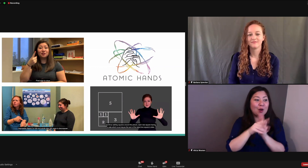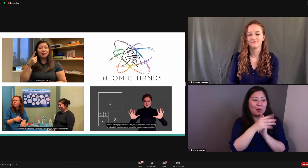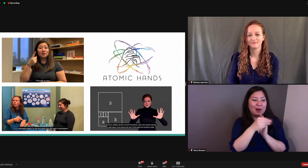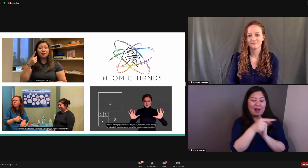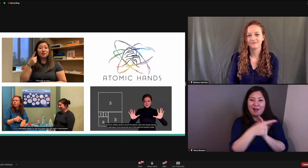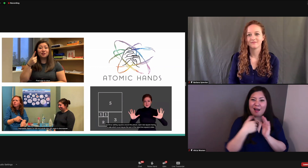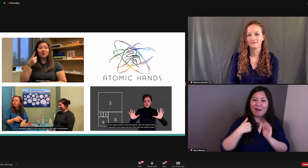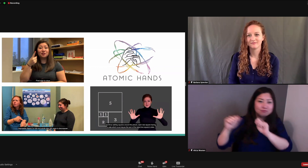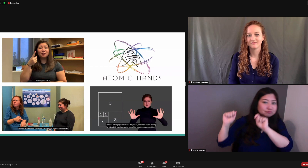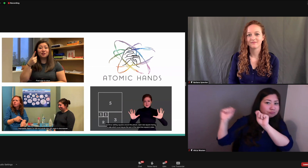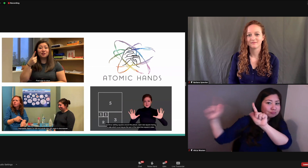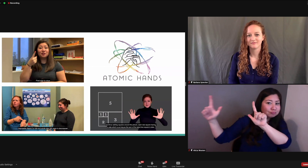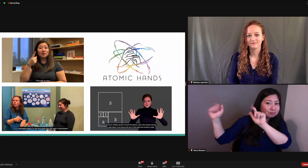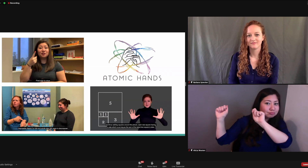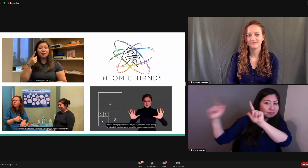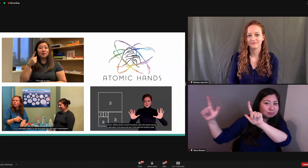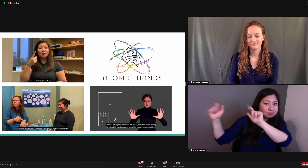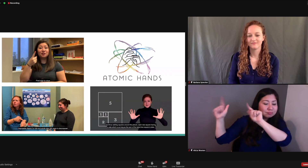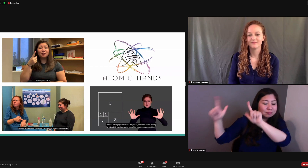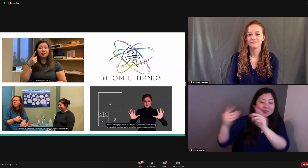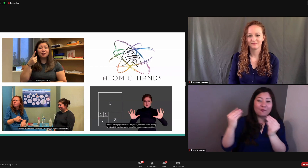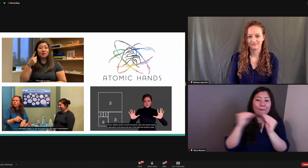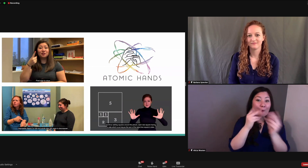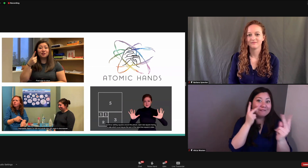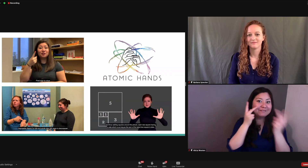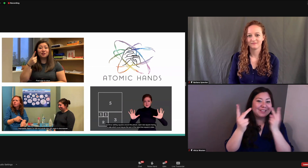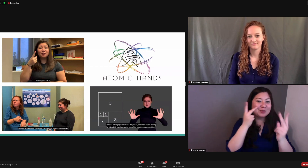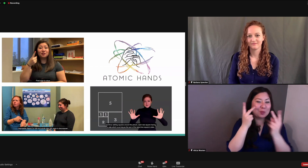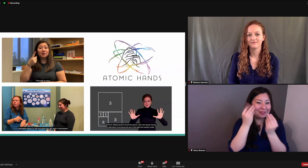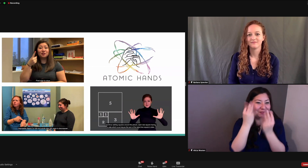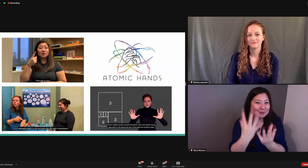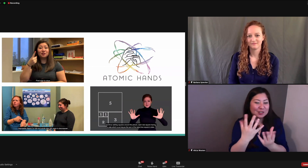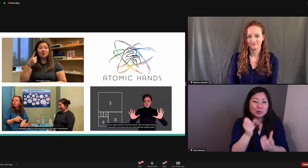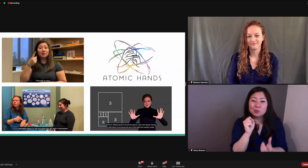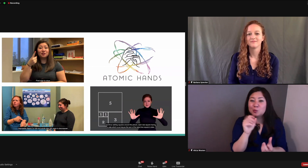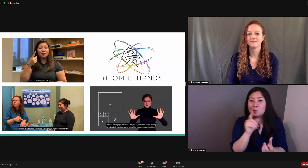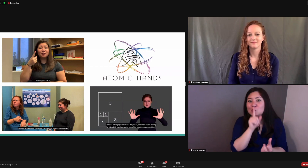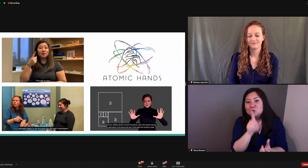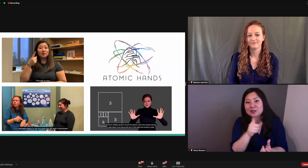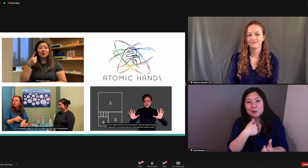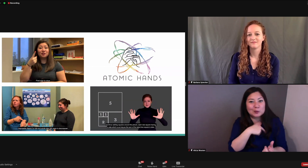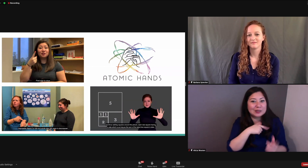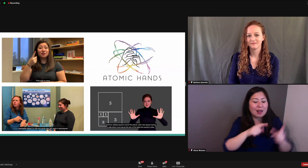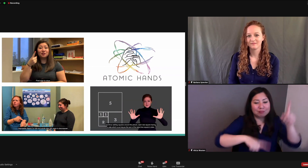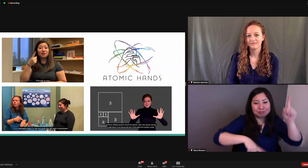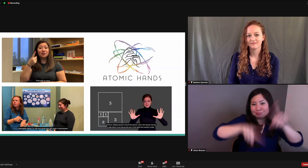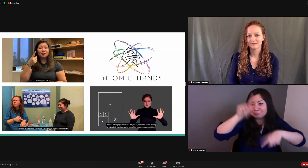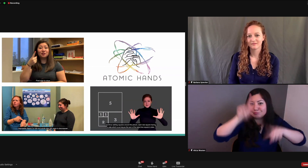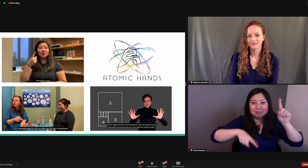work on beachfronts and oceans.